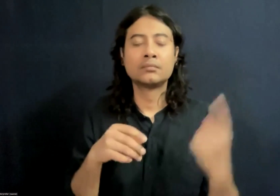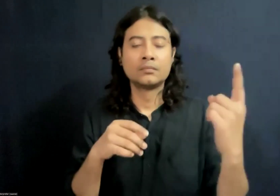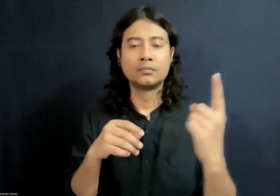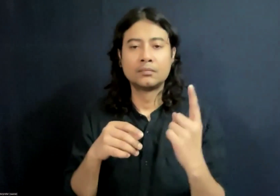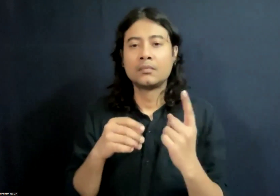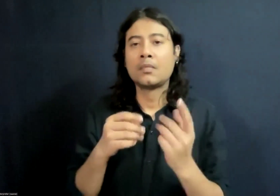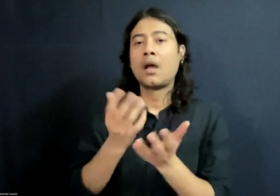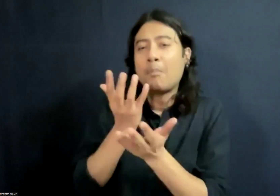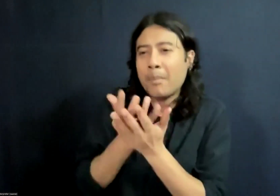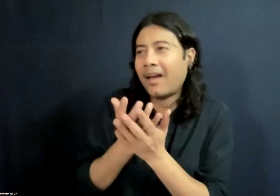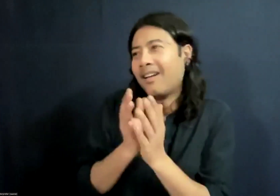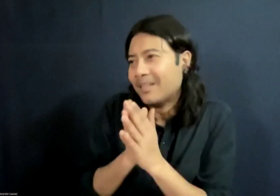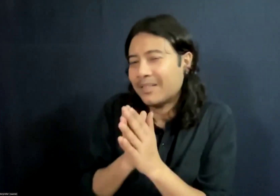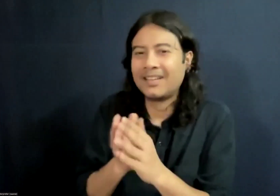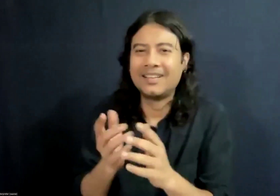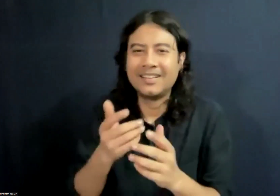Take this, my gift to you.